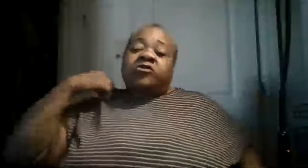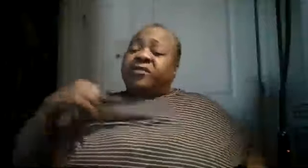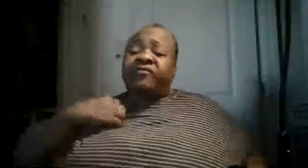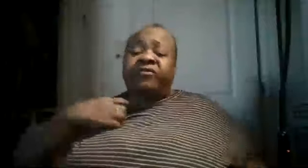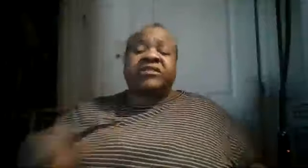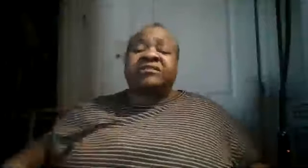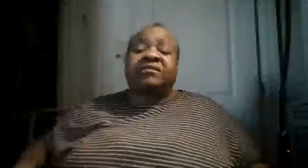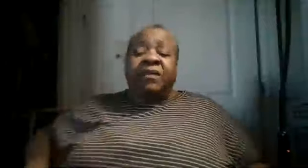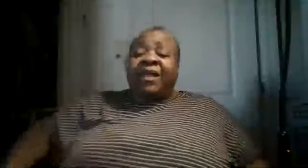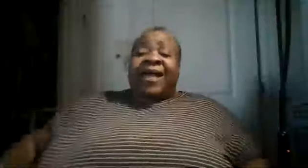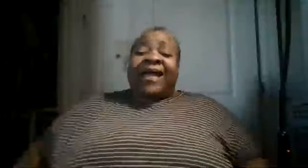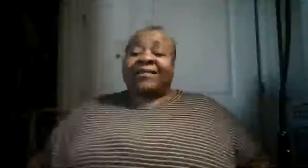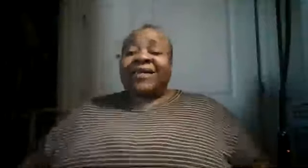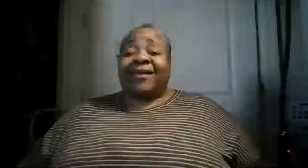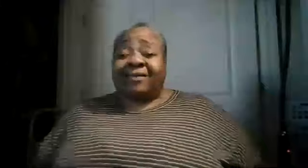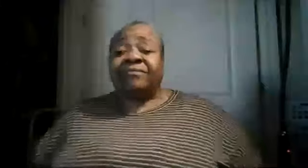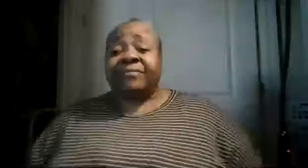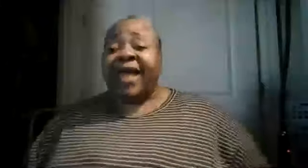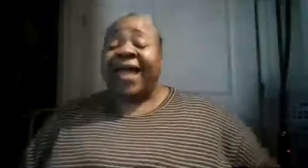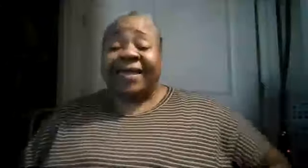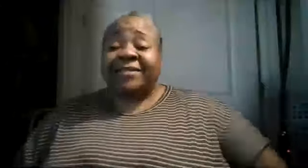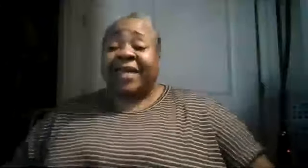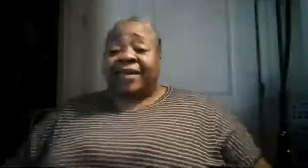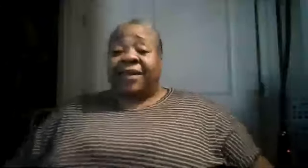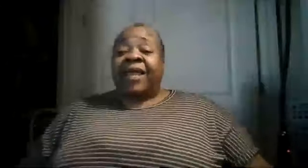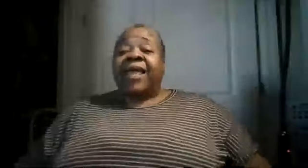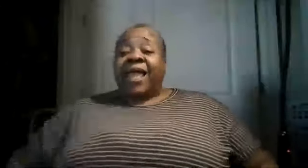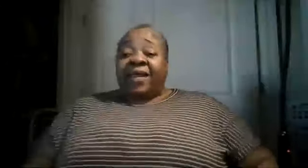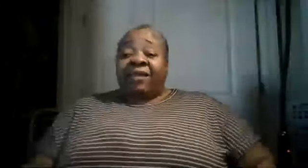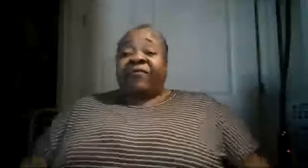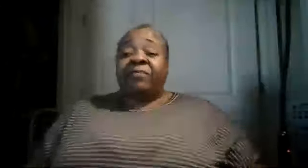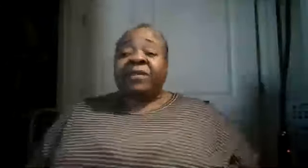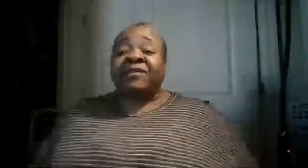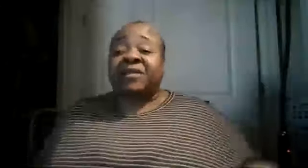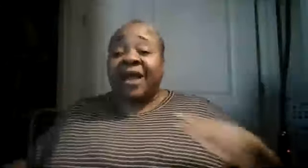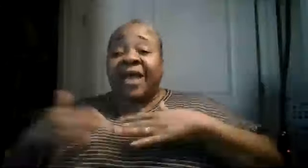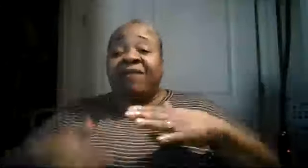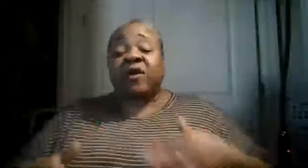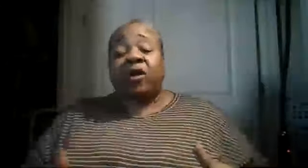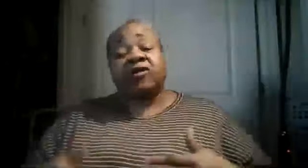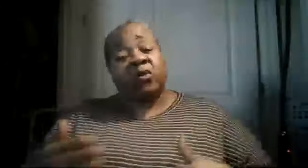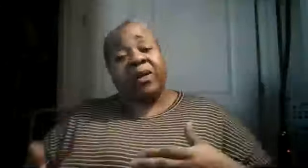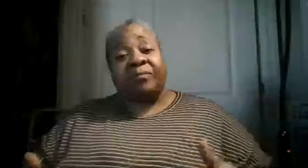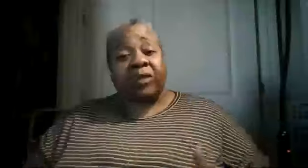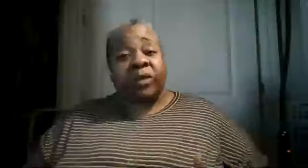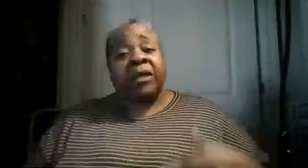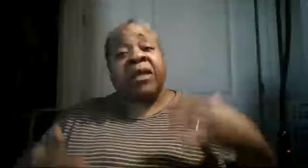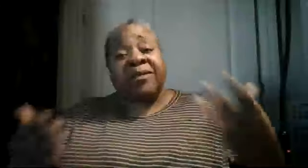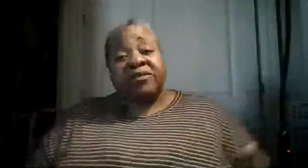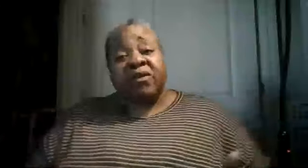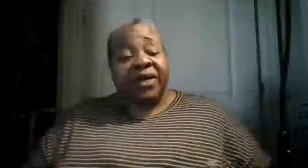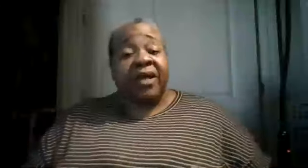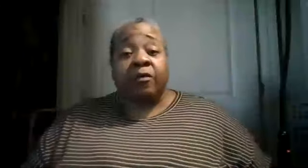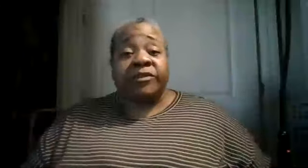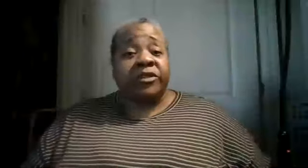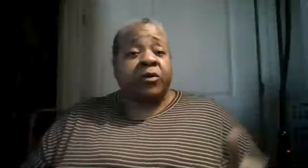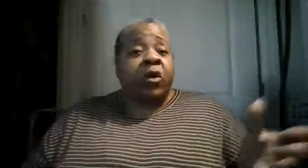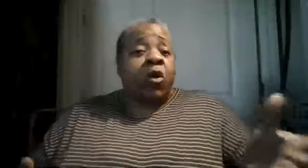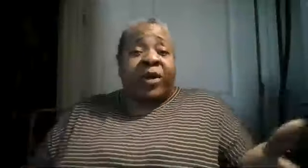constructive criticism, I can take it. I can take it. And if it means that I have to alter what I'm doing so that it helps you, or even